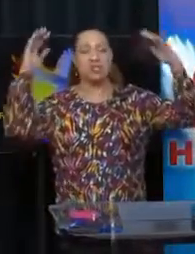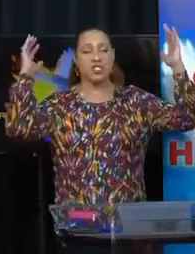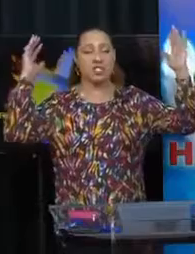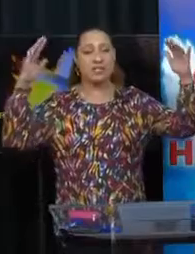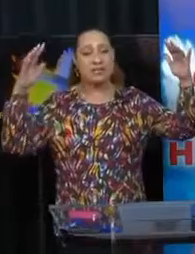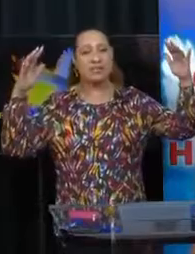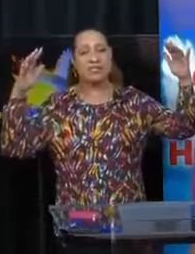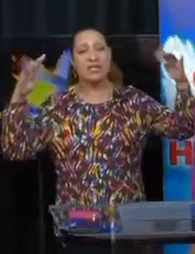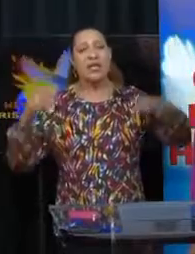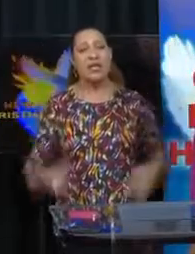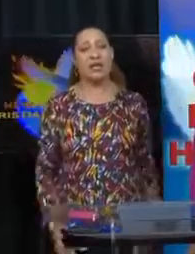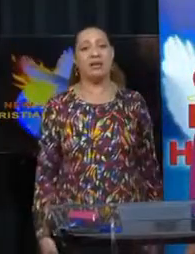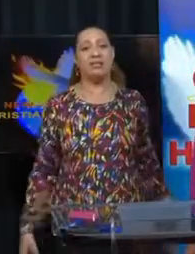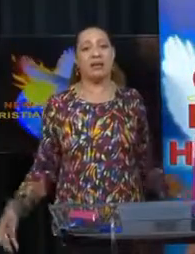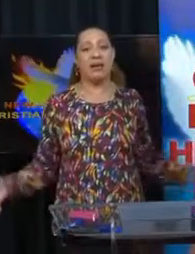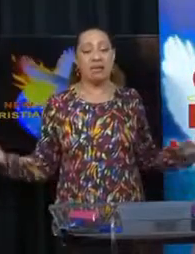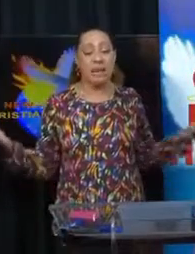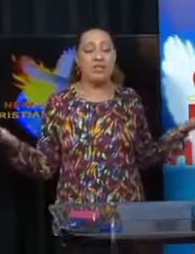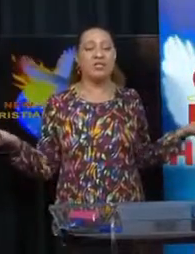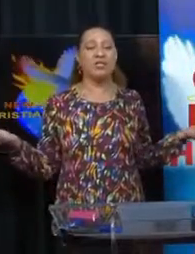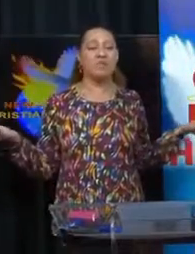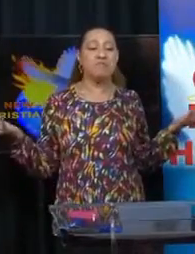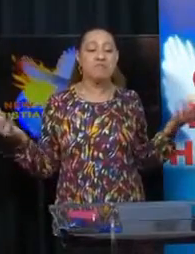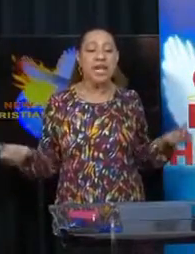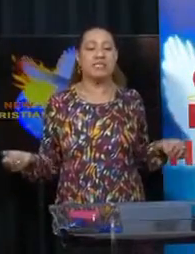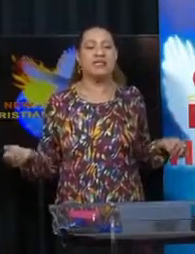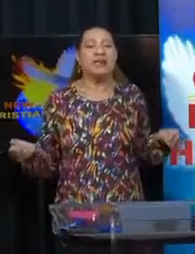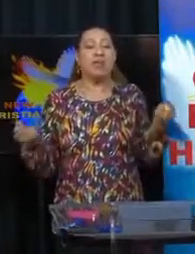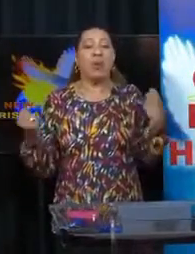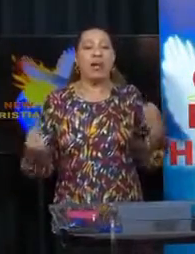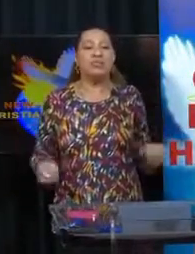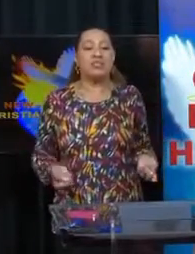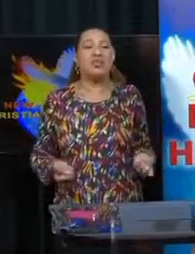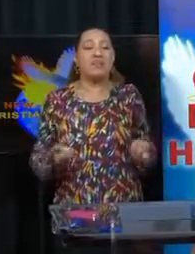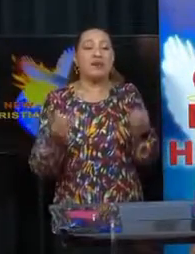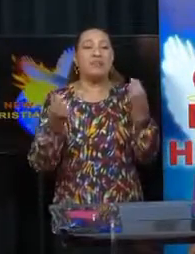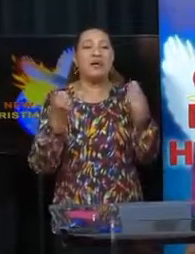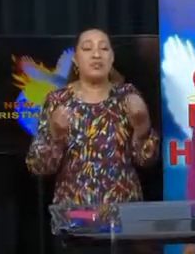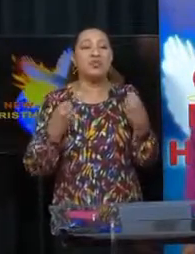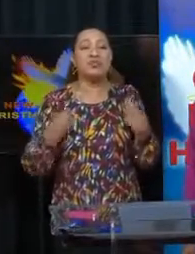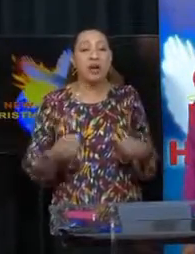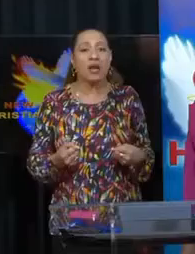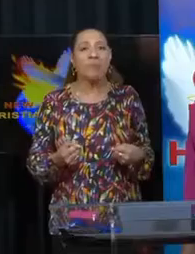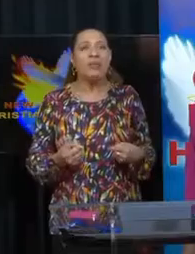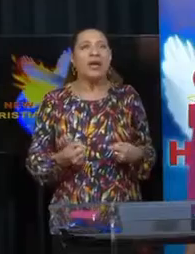the highest and the kind of money that you have made the wealth that you have begun to develop Um